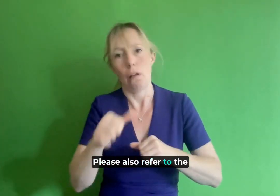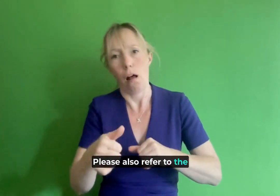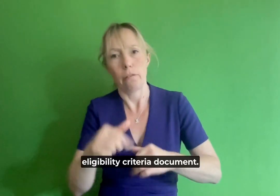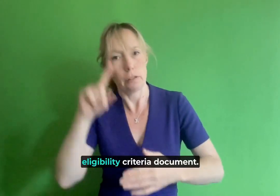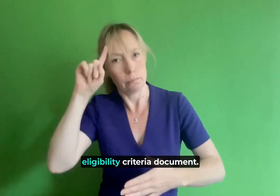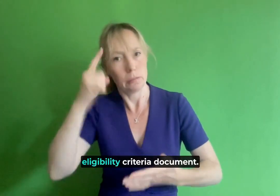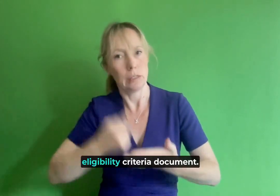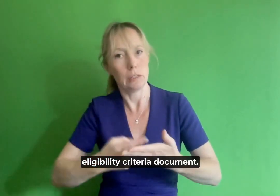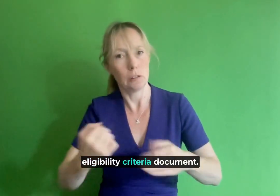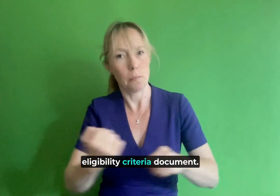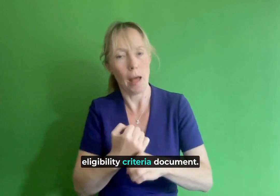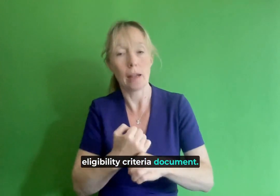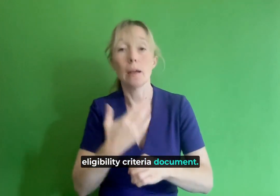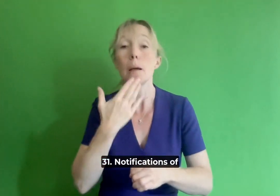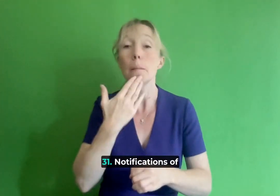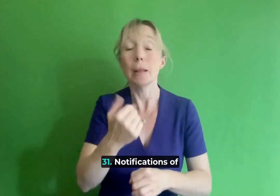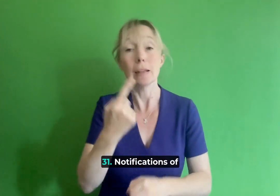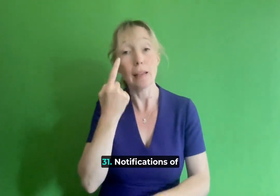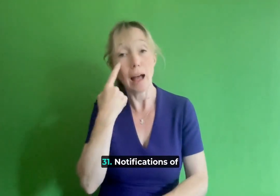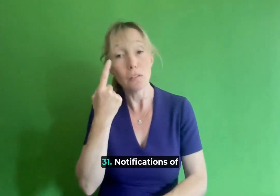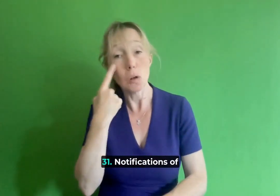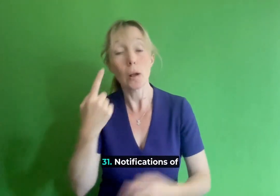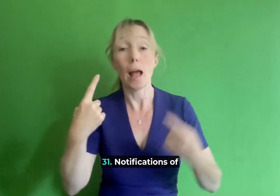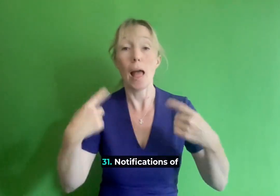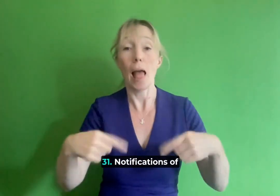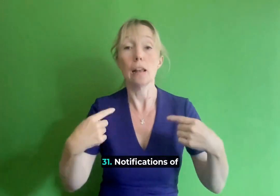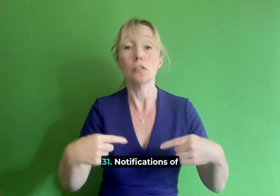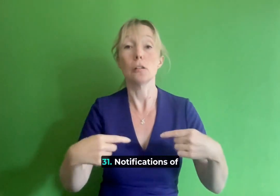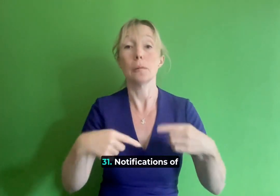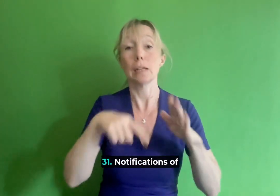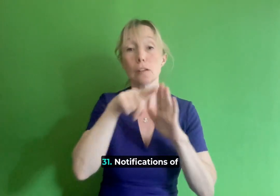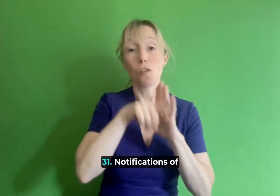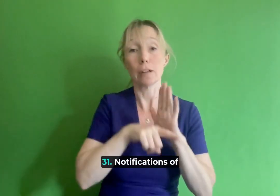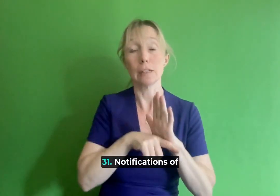the eligibility criteria document. 31.